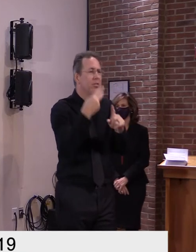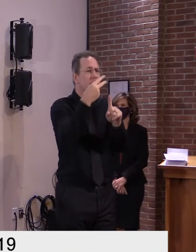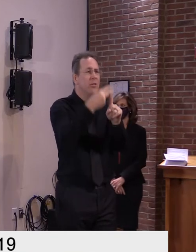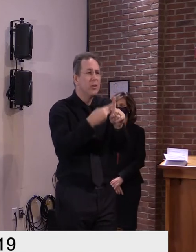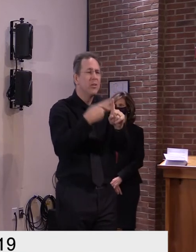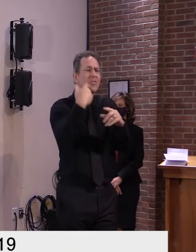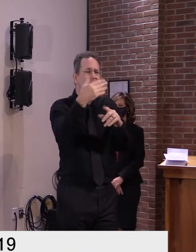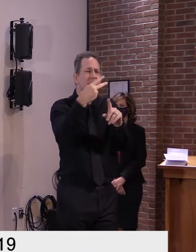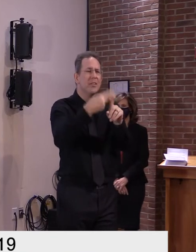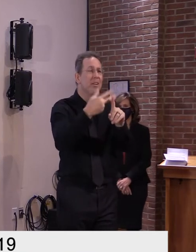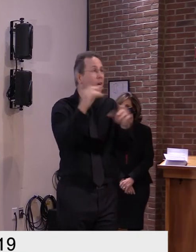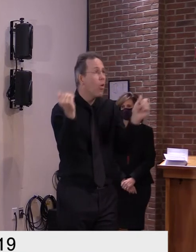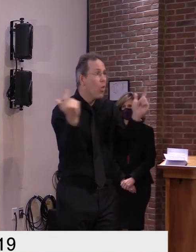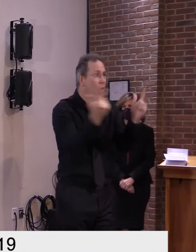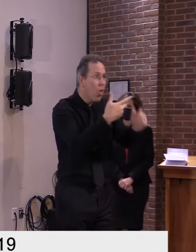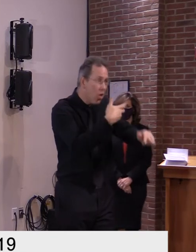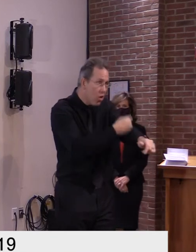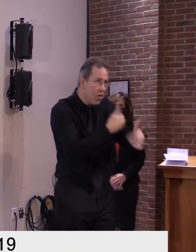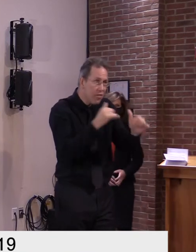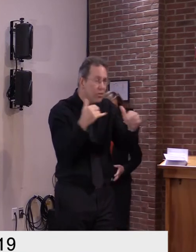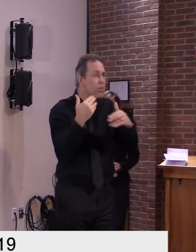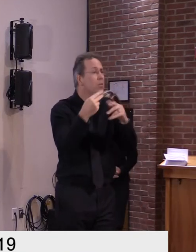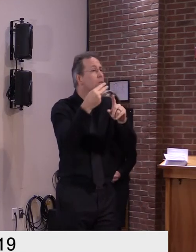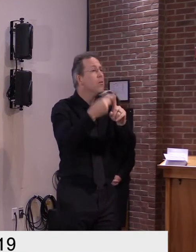Levine? Thank you. All